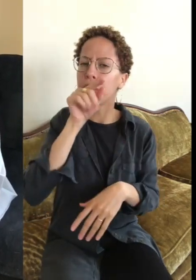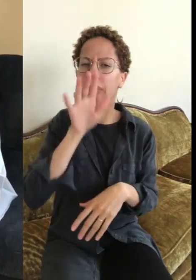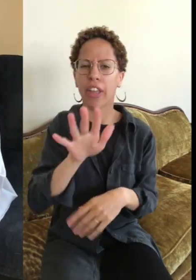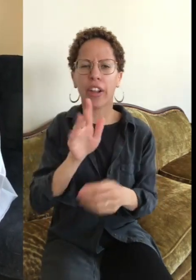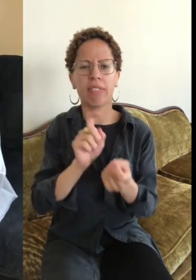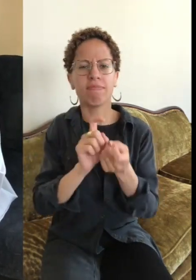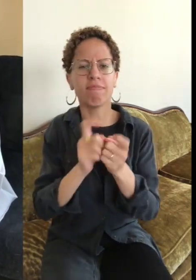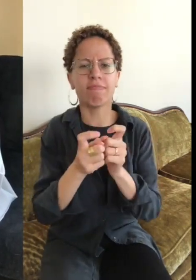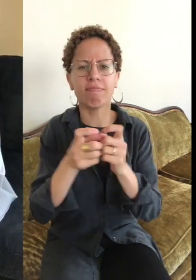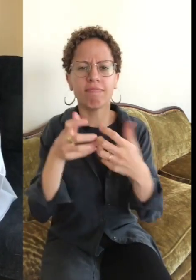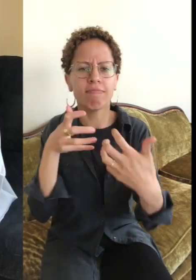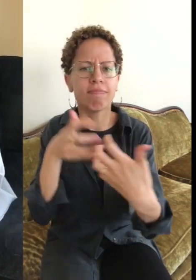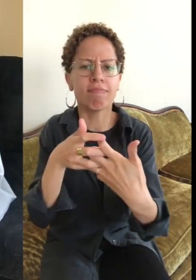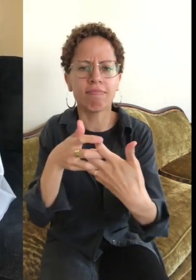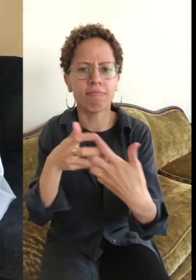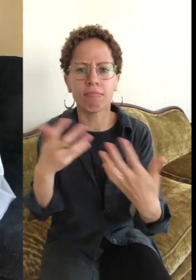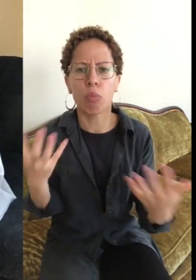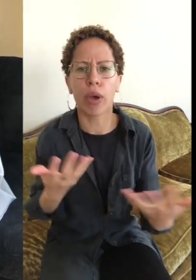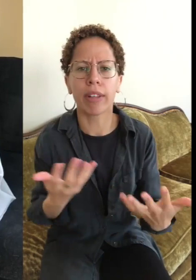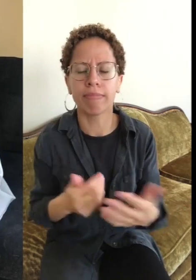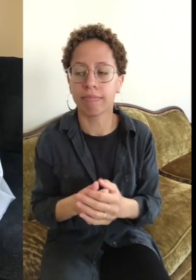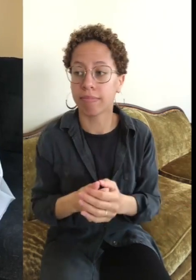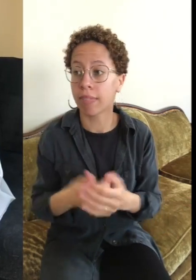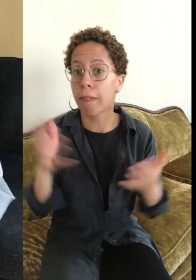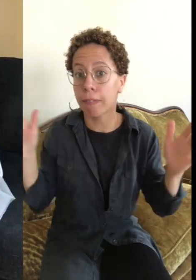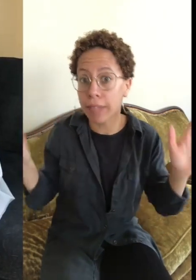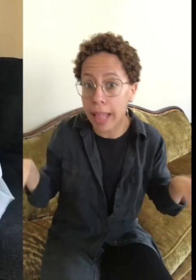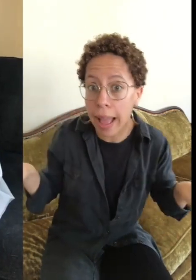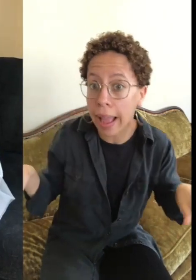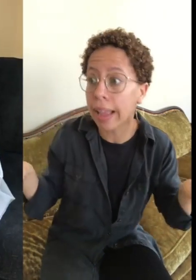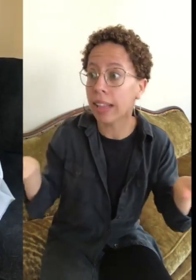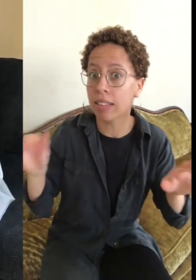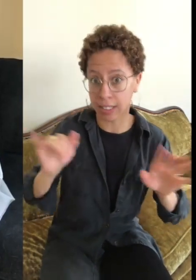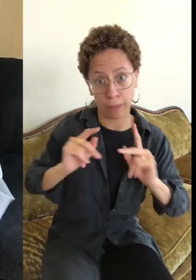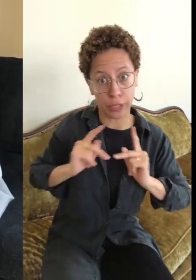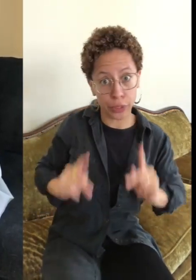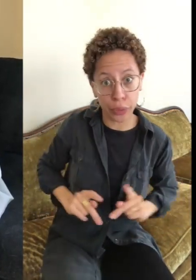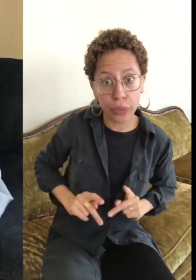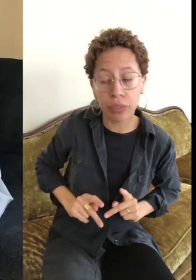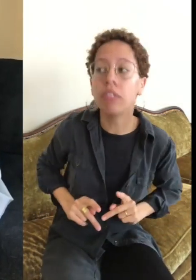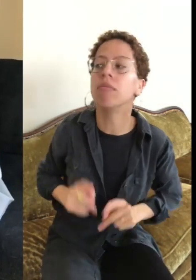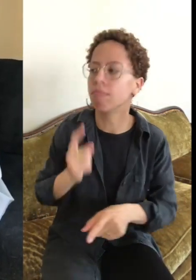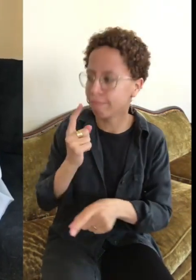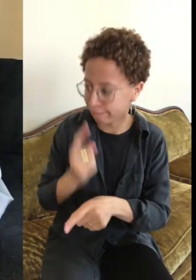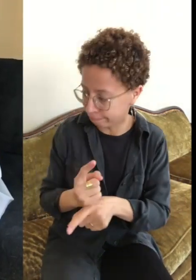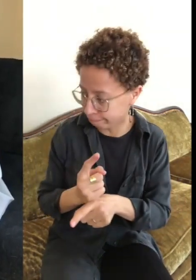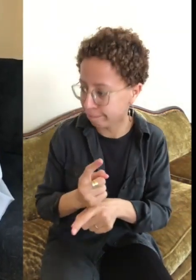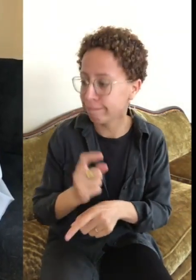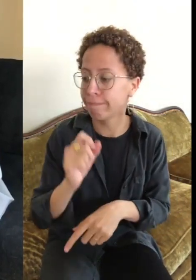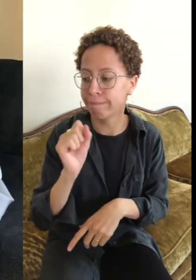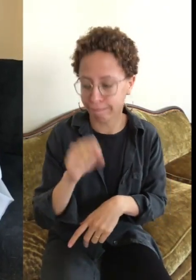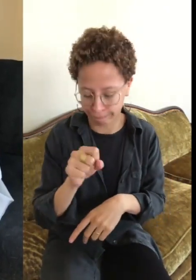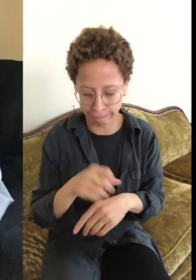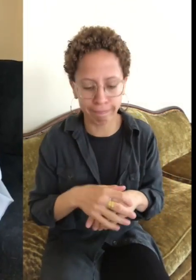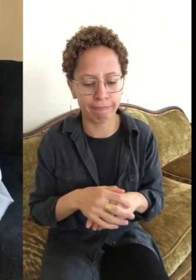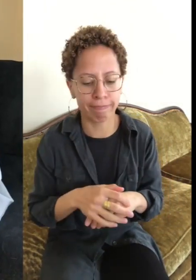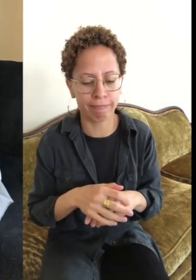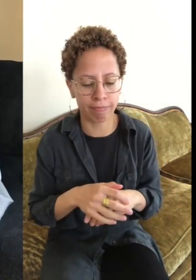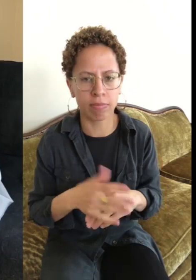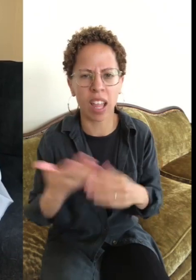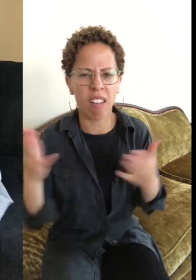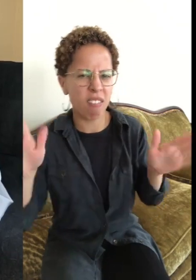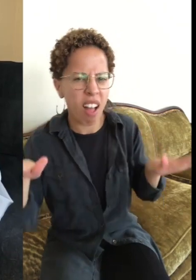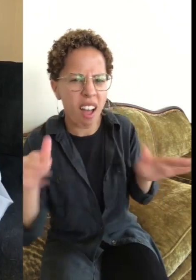birds? They fly. Mm-hmm. Physical. Yeah. How are they able to